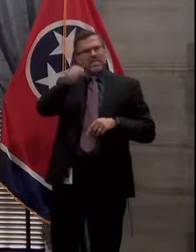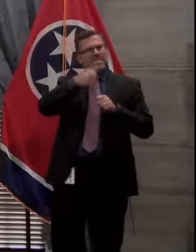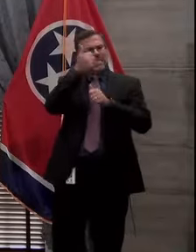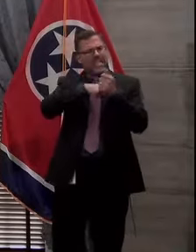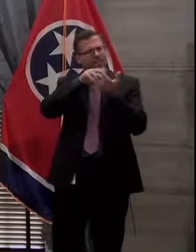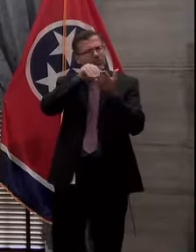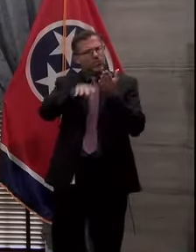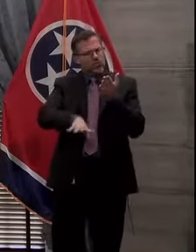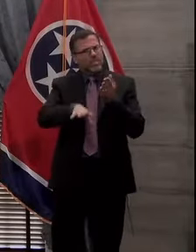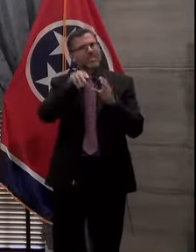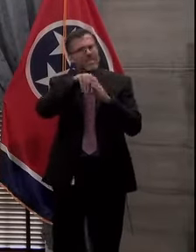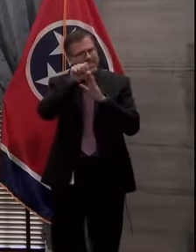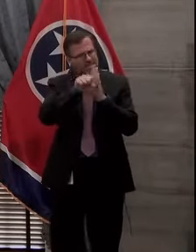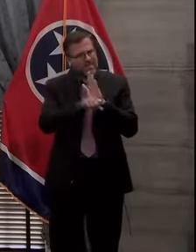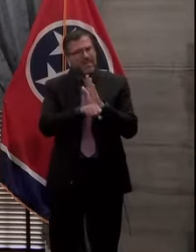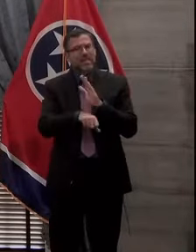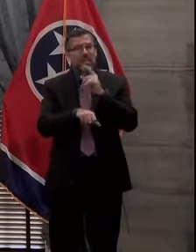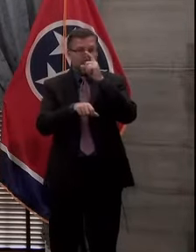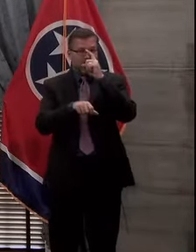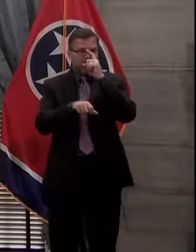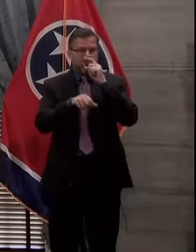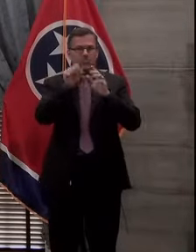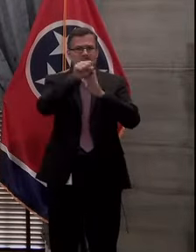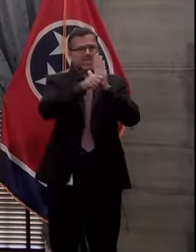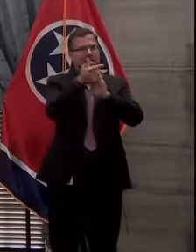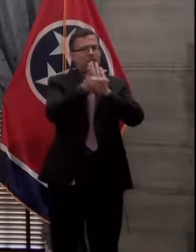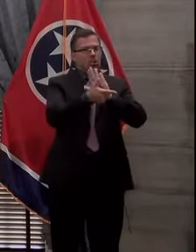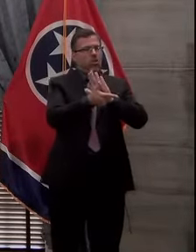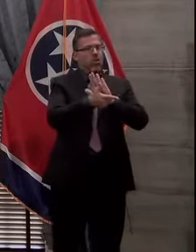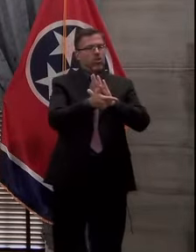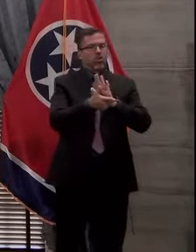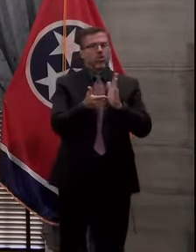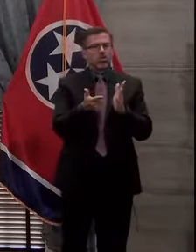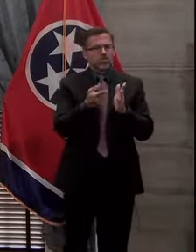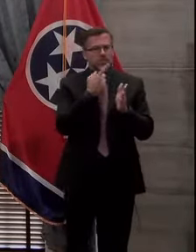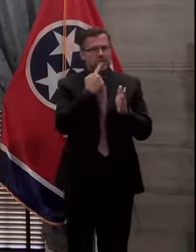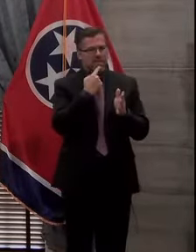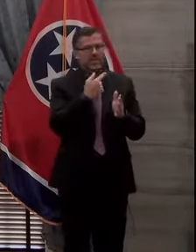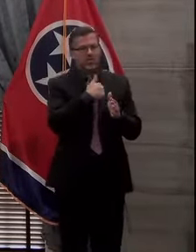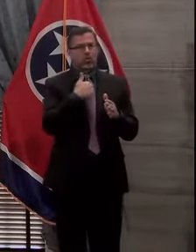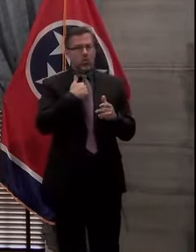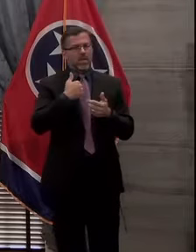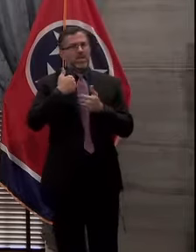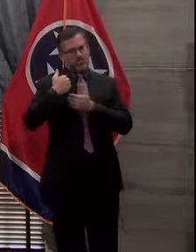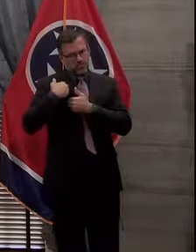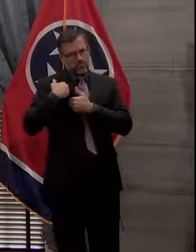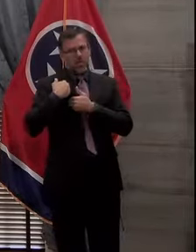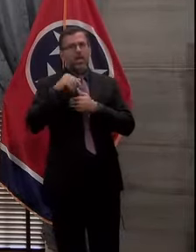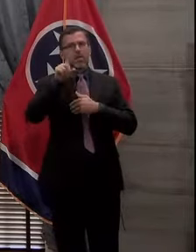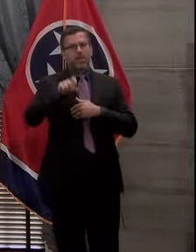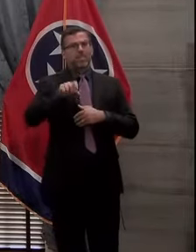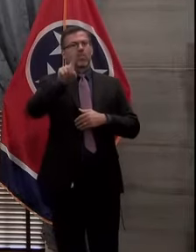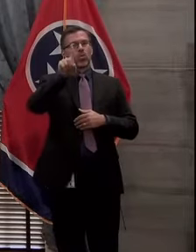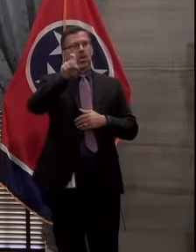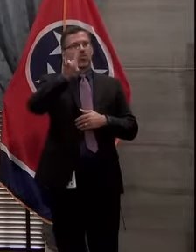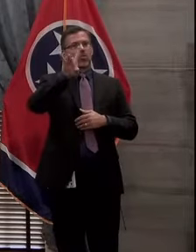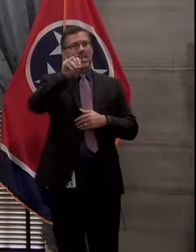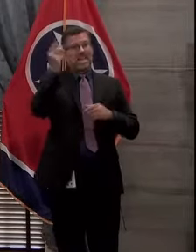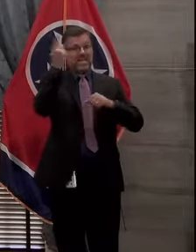the state, by statute, and I think just by our own responsibility and obligation to them, is entitled to 180 days of